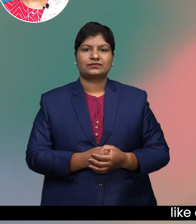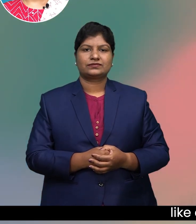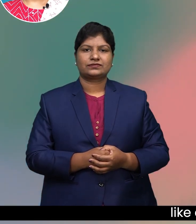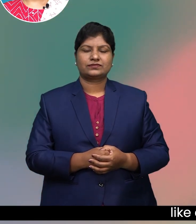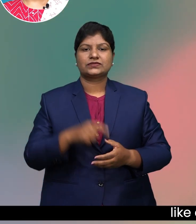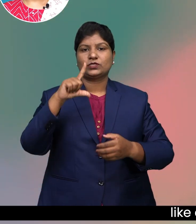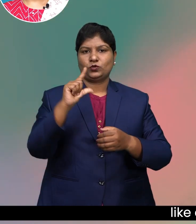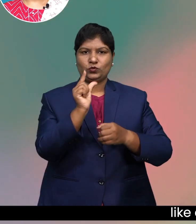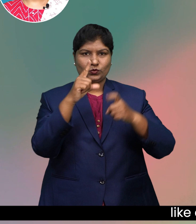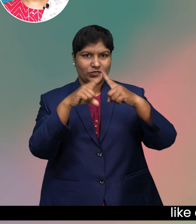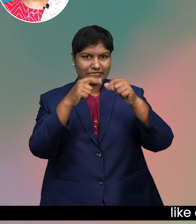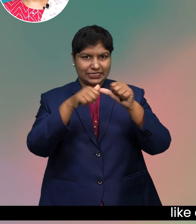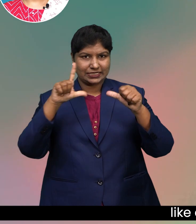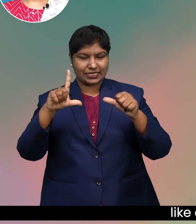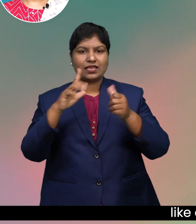luteal hormone,